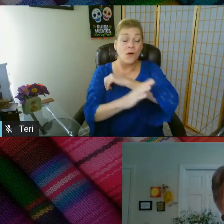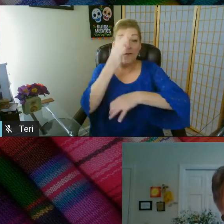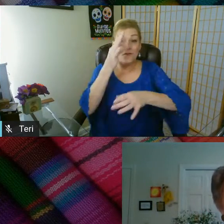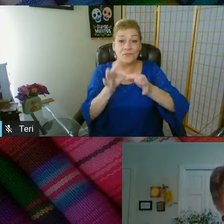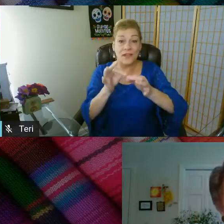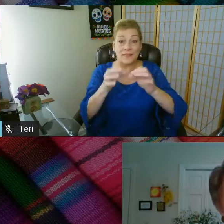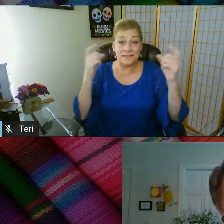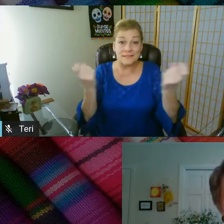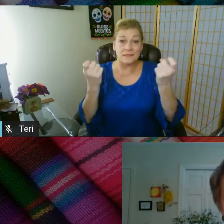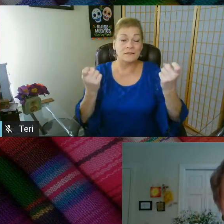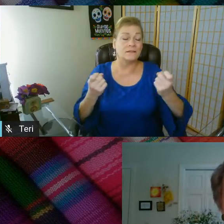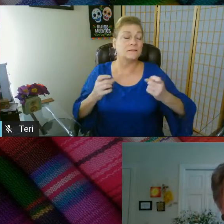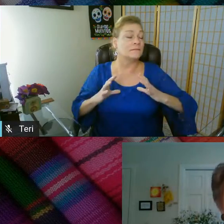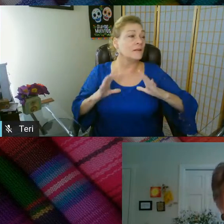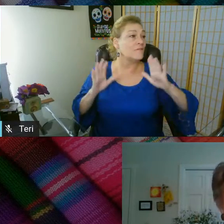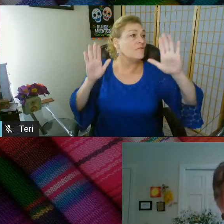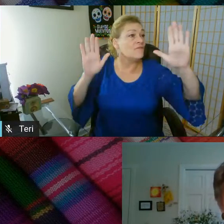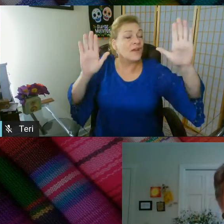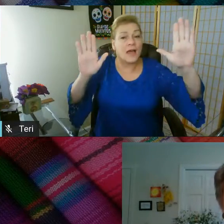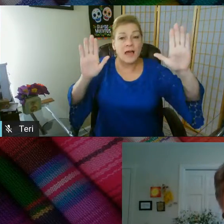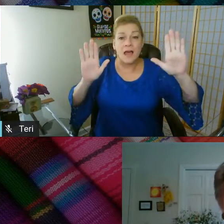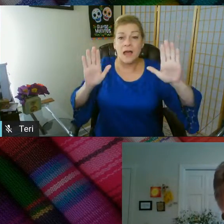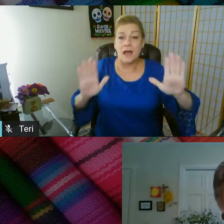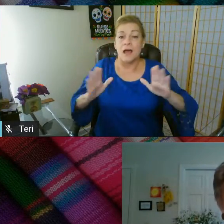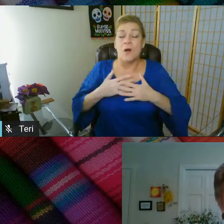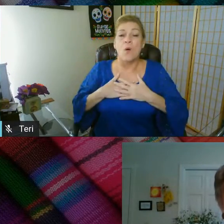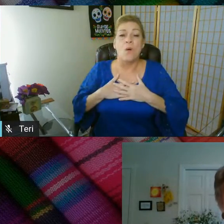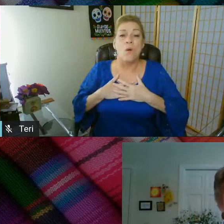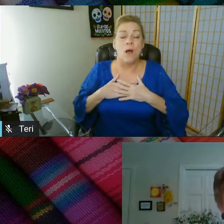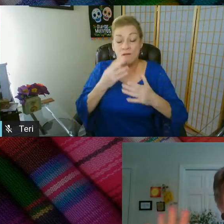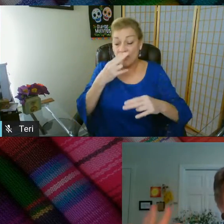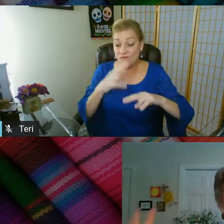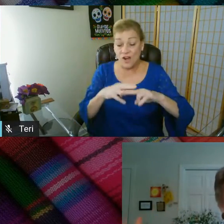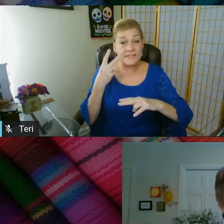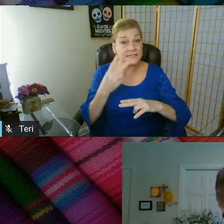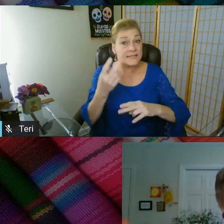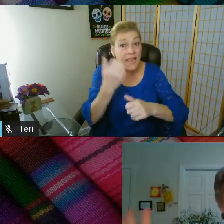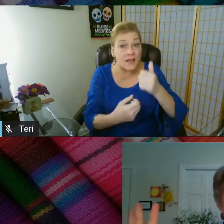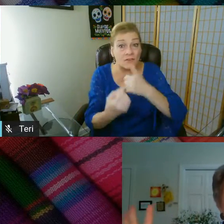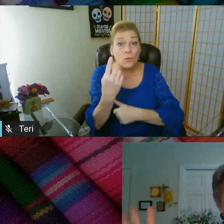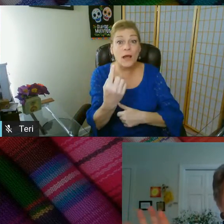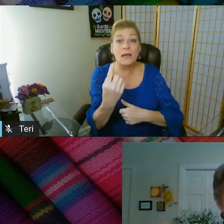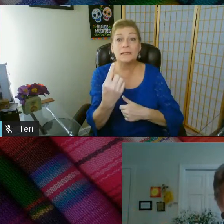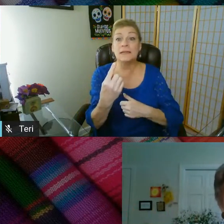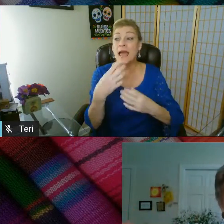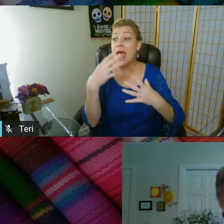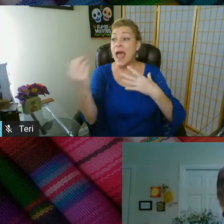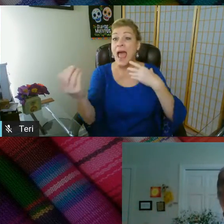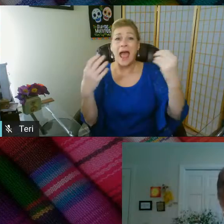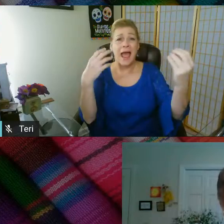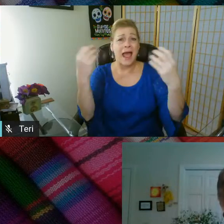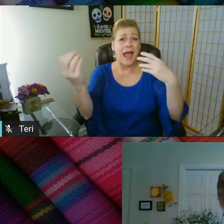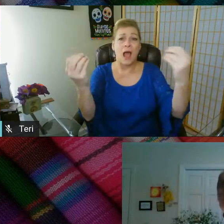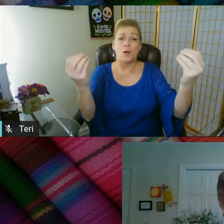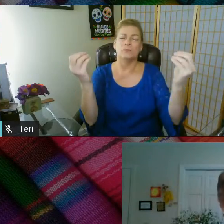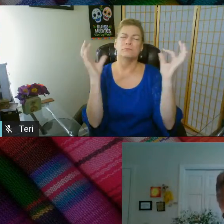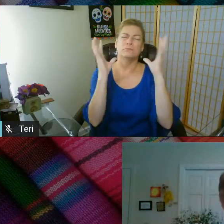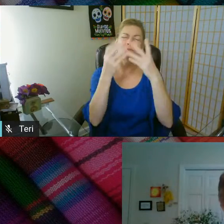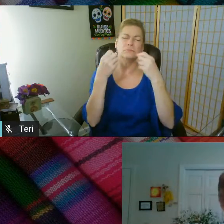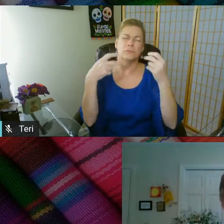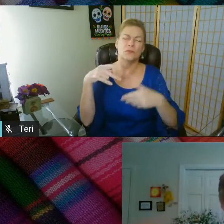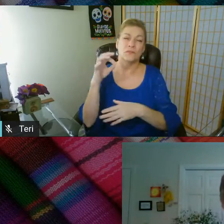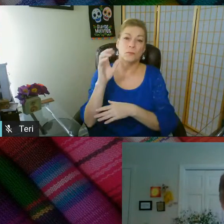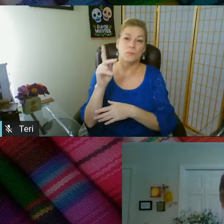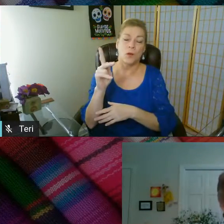exceptional. It was fabulous. It was so fun seeing everybody and being out in that beautiful park with